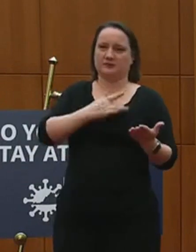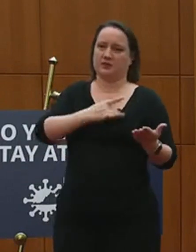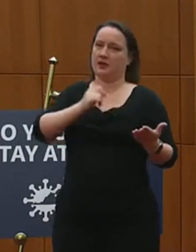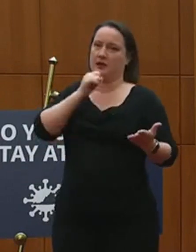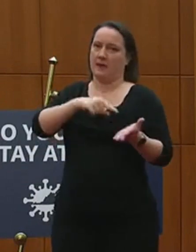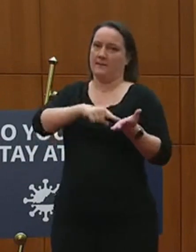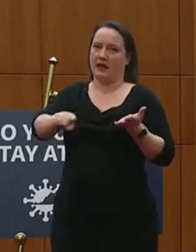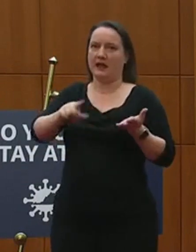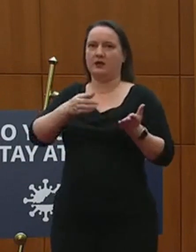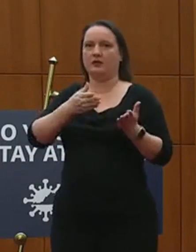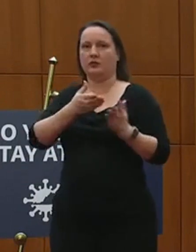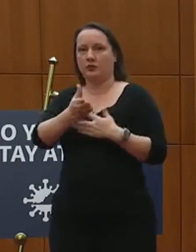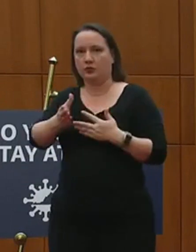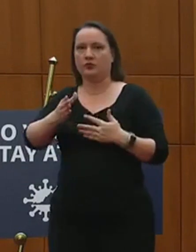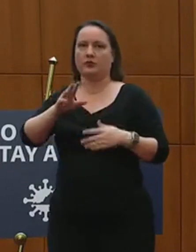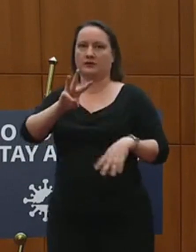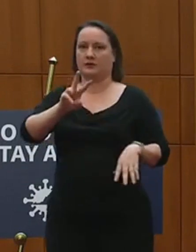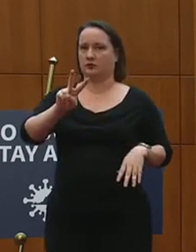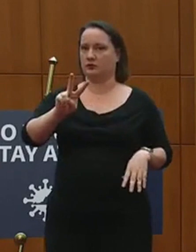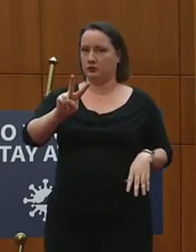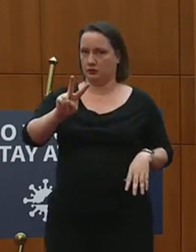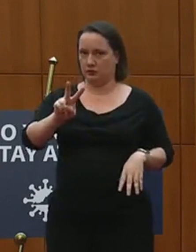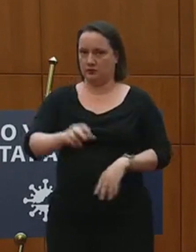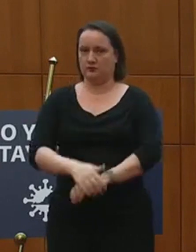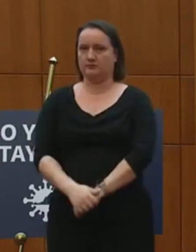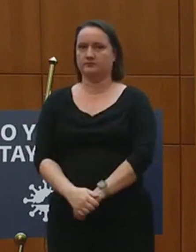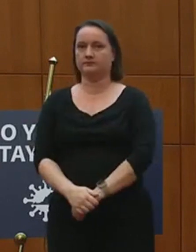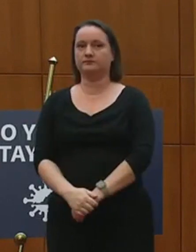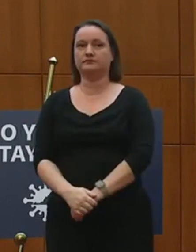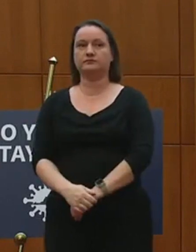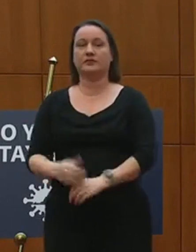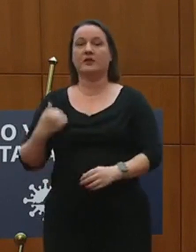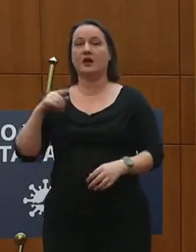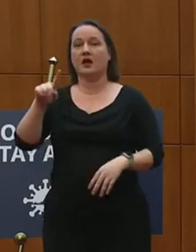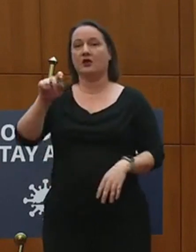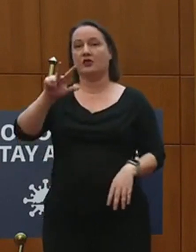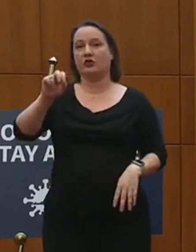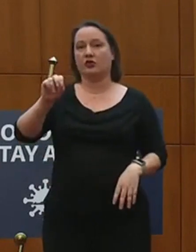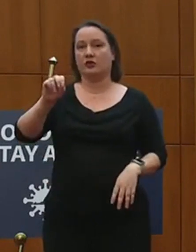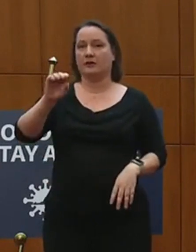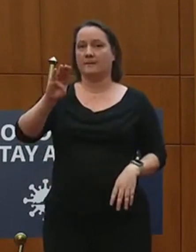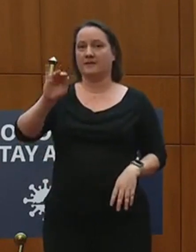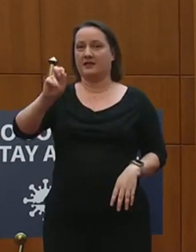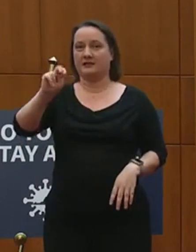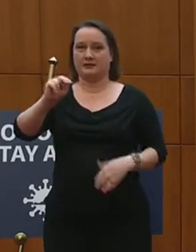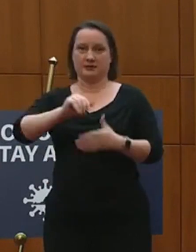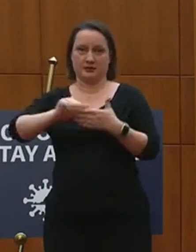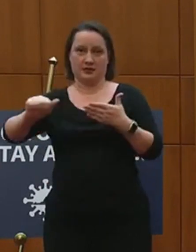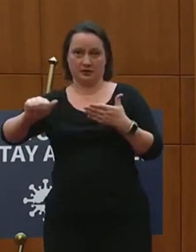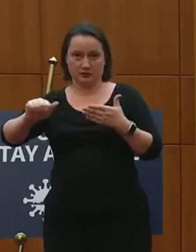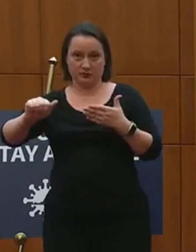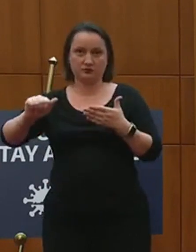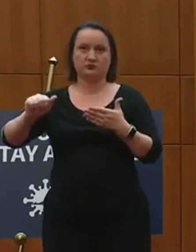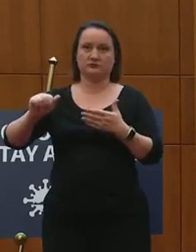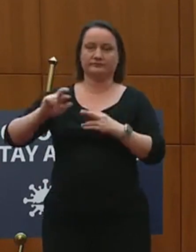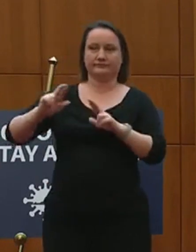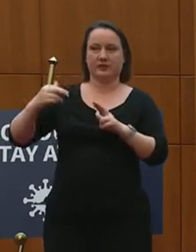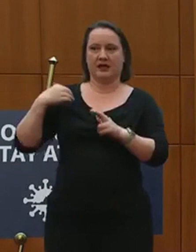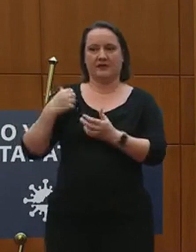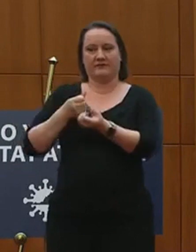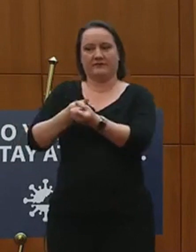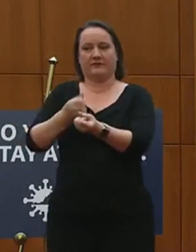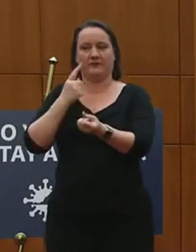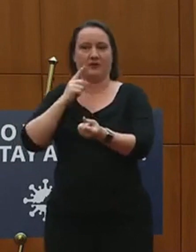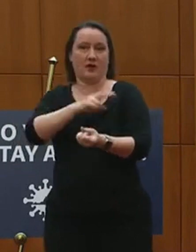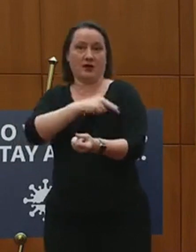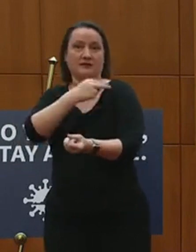a payroll withholding or a W-2. There's $130 billion for aid to hospitals to help,